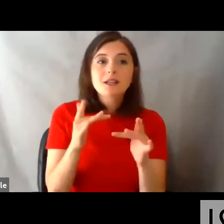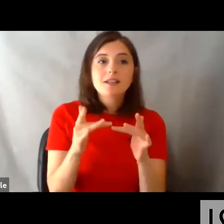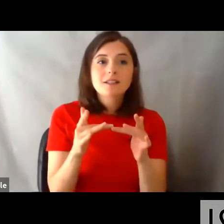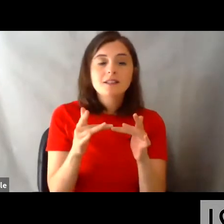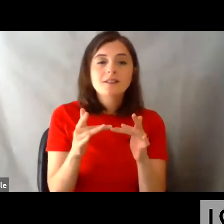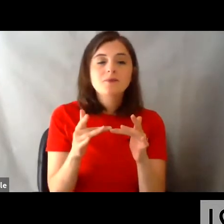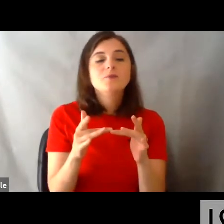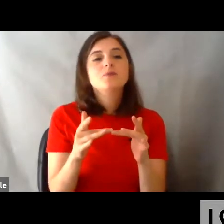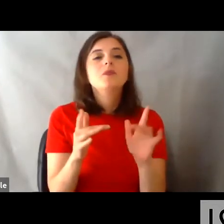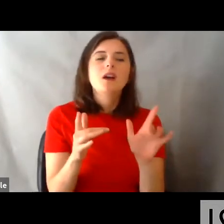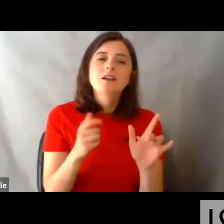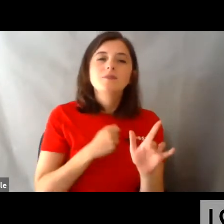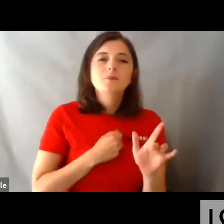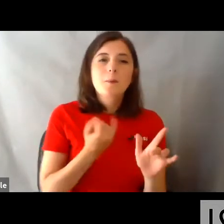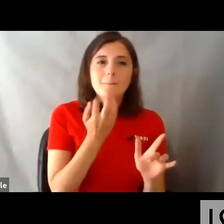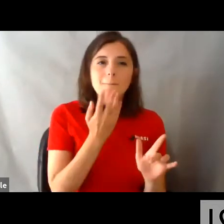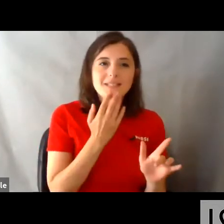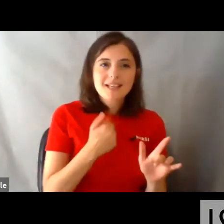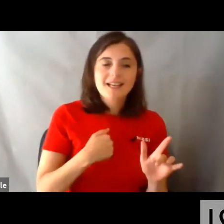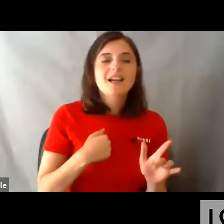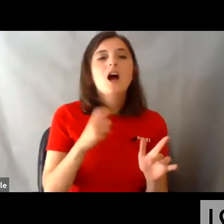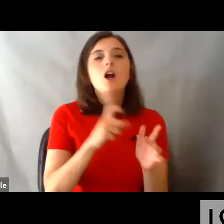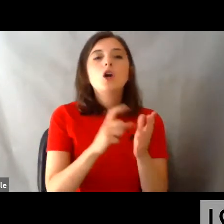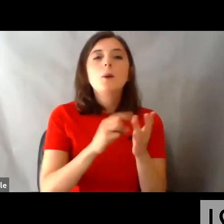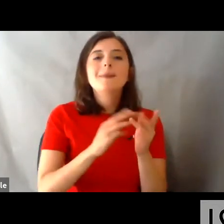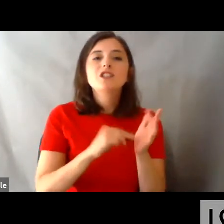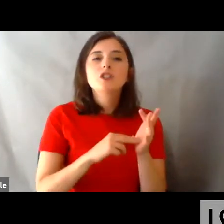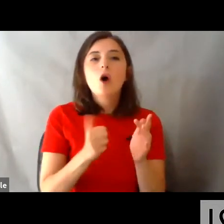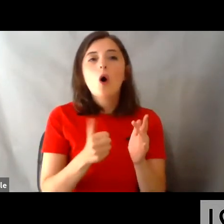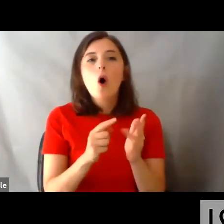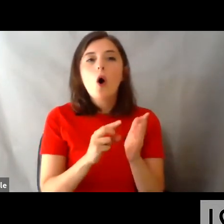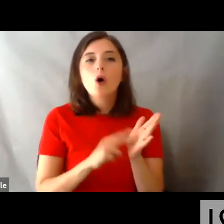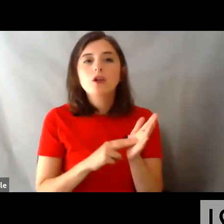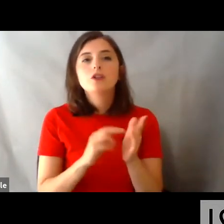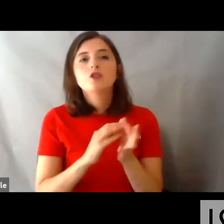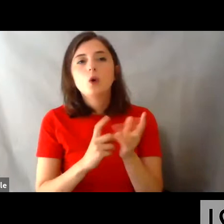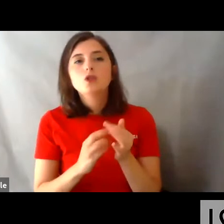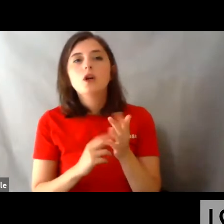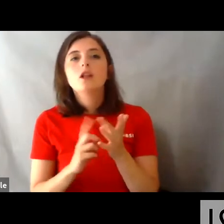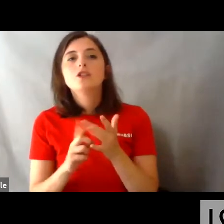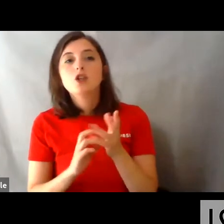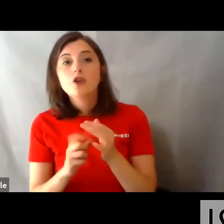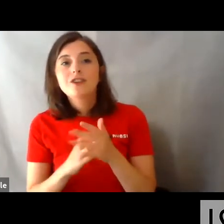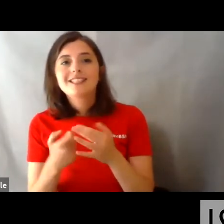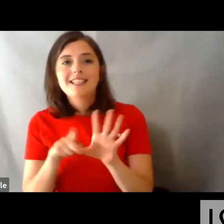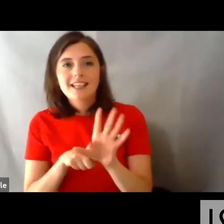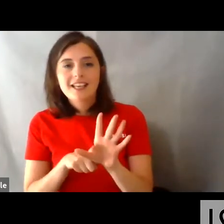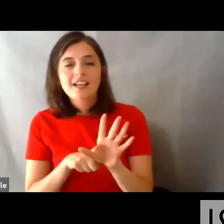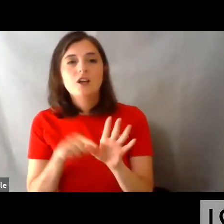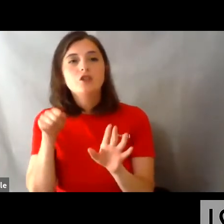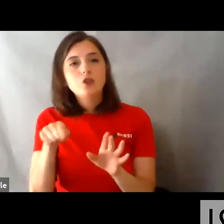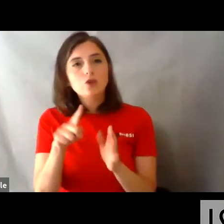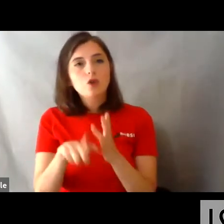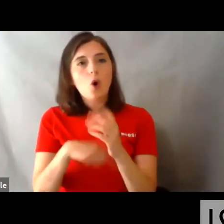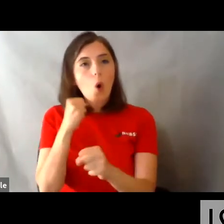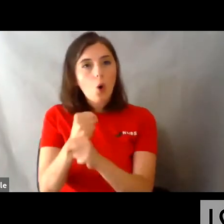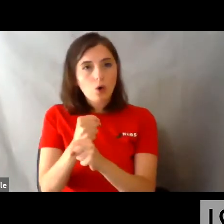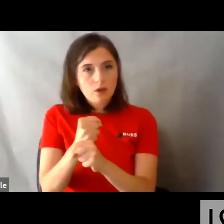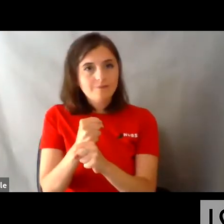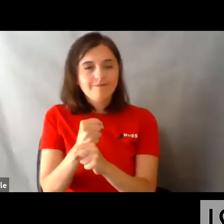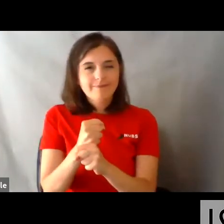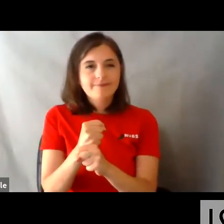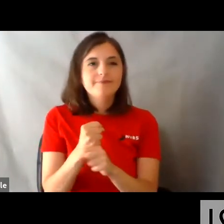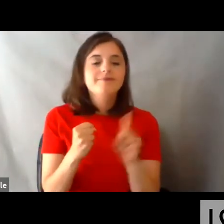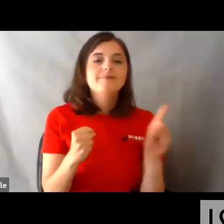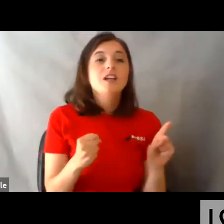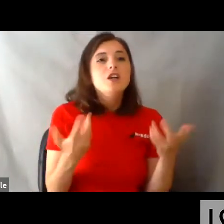commissiononsocialsecurity.org, and you'll see the contact us link there. So how tonight will run. We have BSL interpretation and live captions